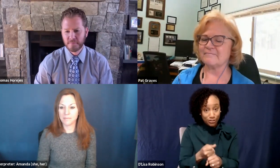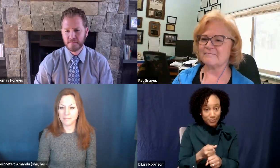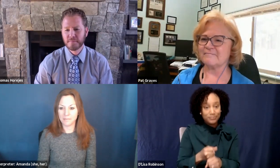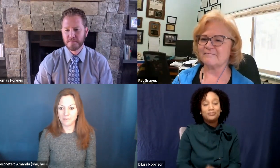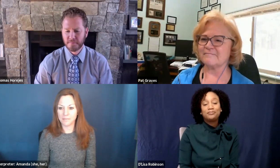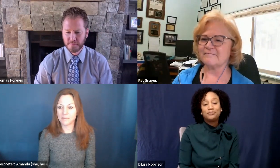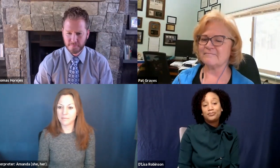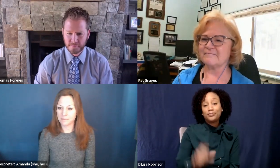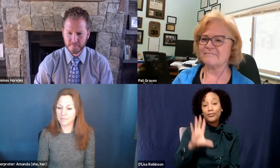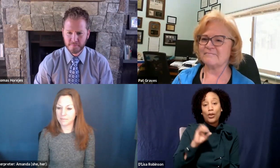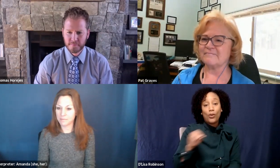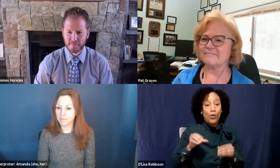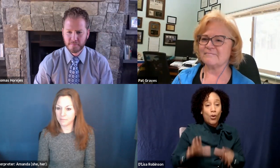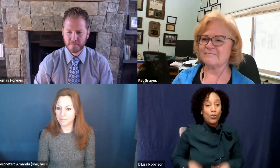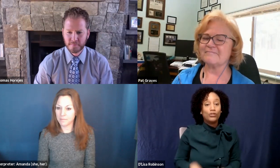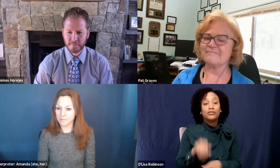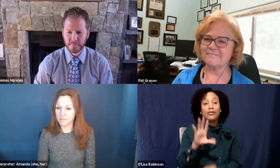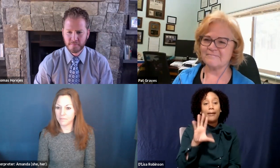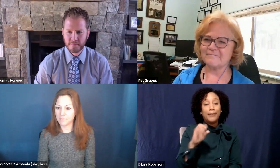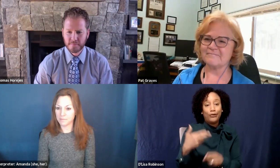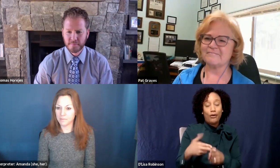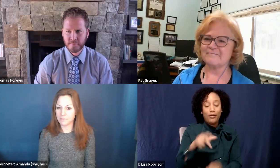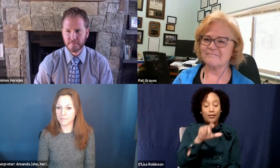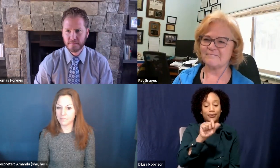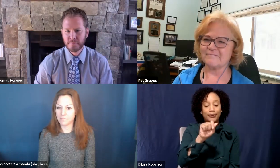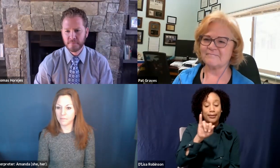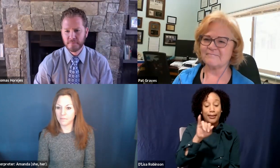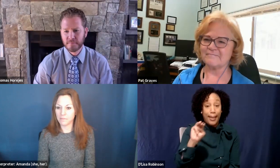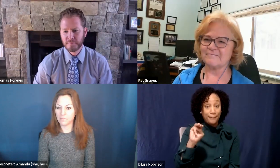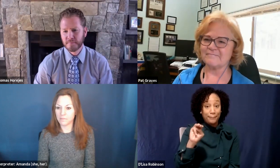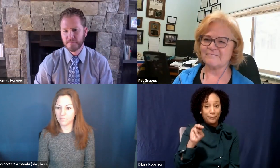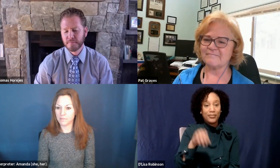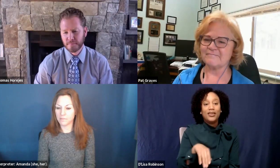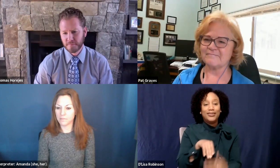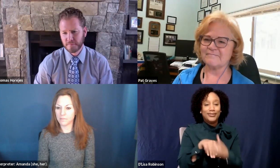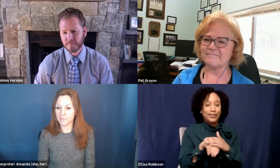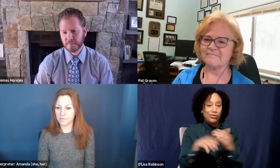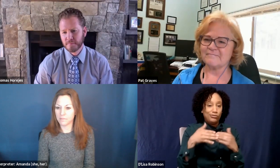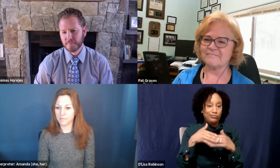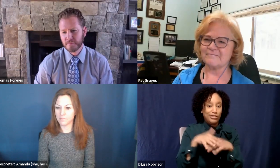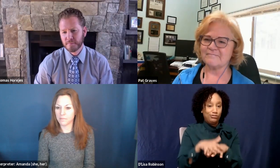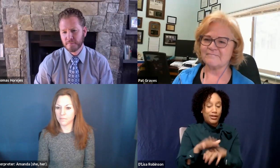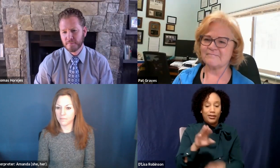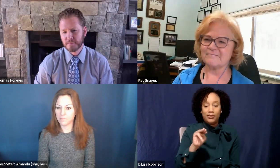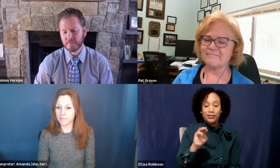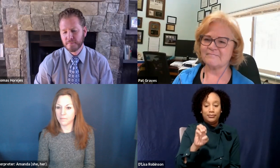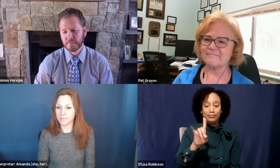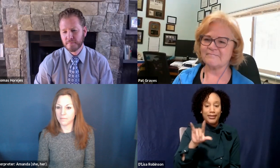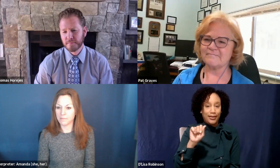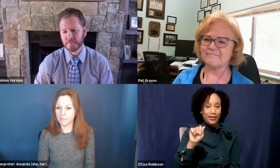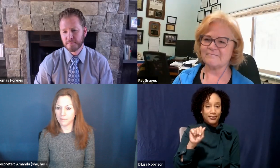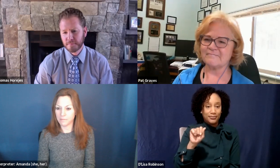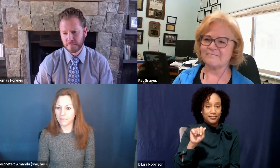I have been an interpreter for nearly 20 years. I'm also the co-owner of a company that is called